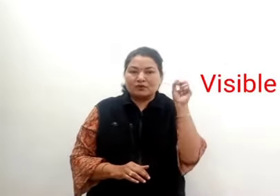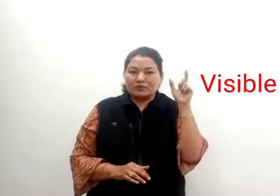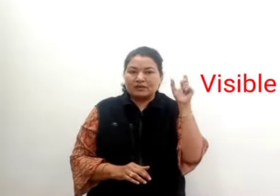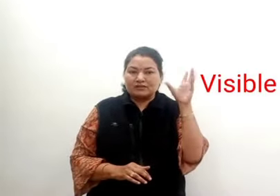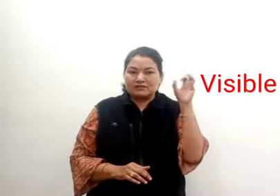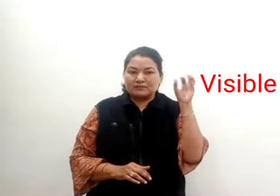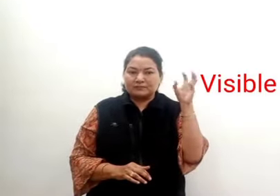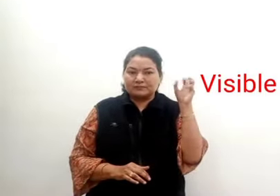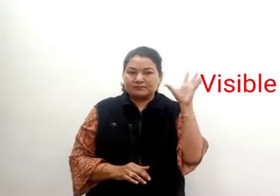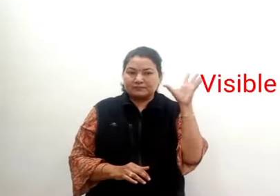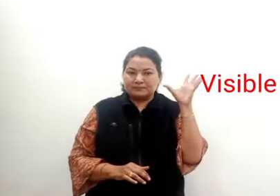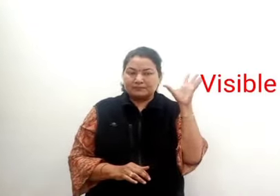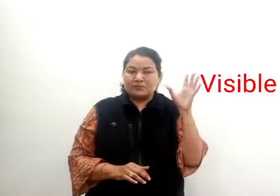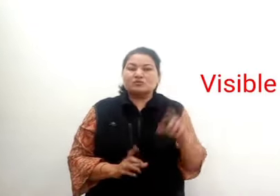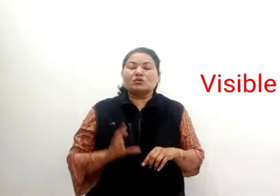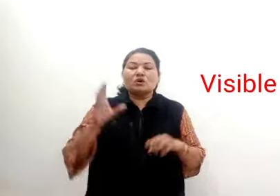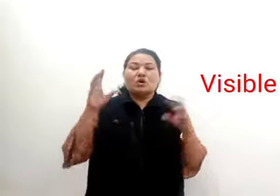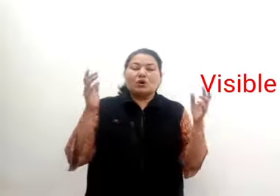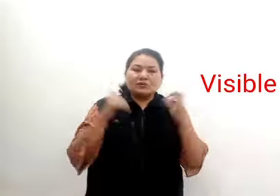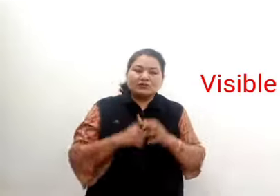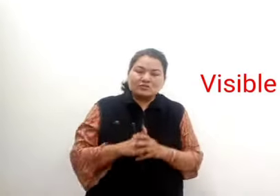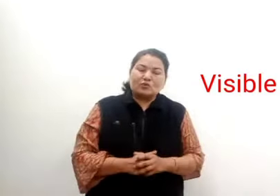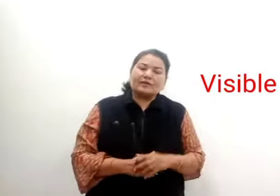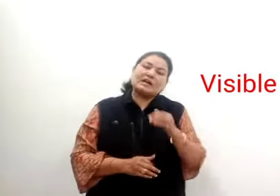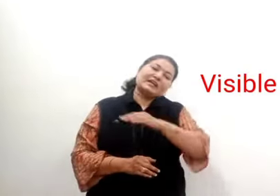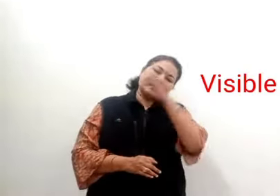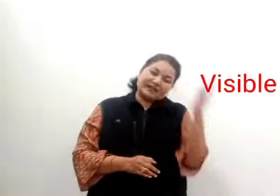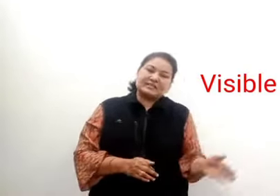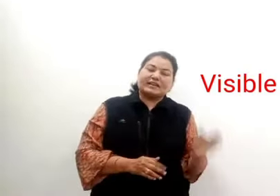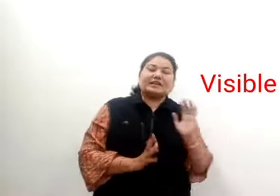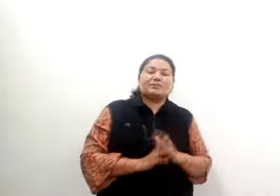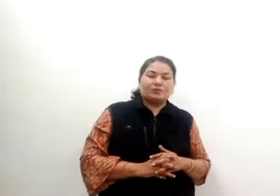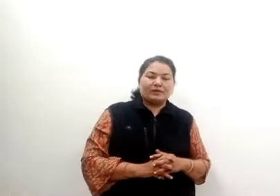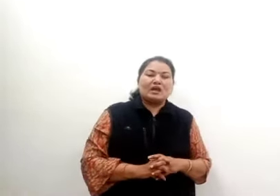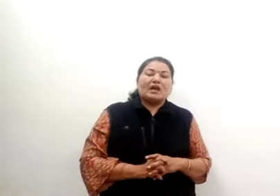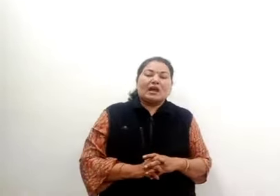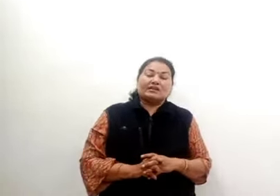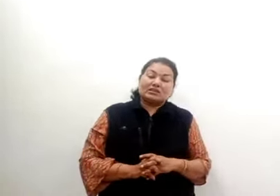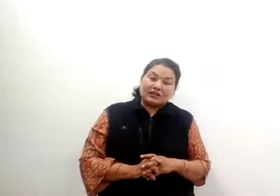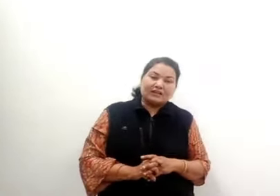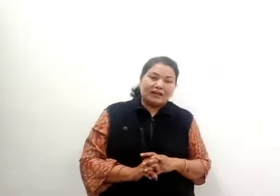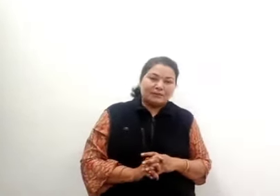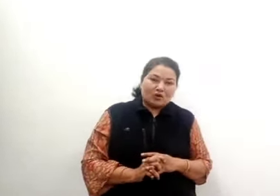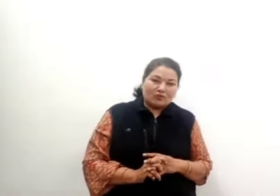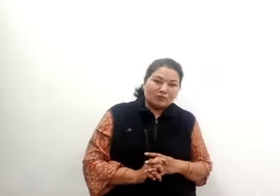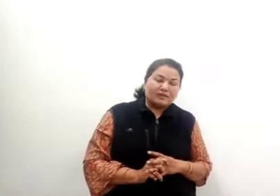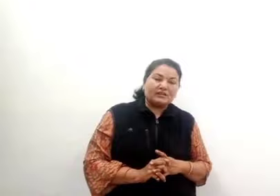your fingers. So all these movements are again second type movement, and third type of movement